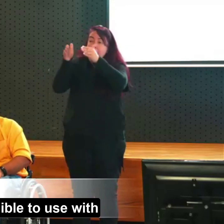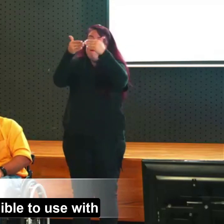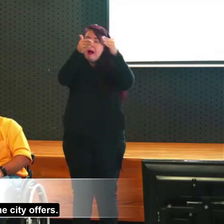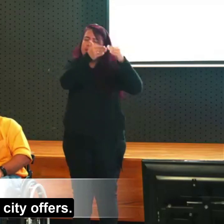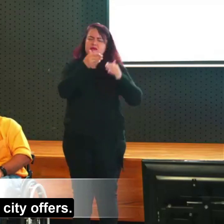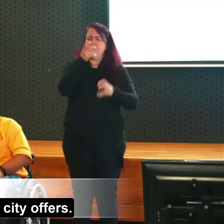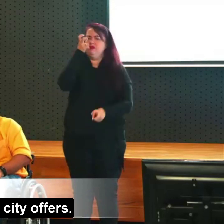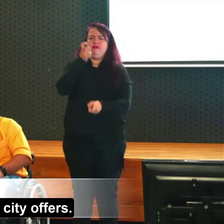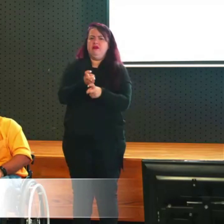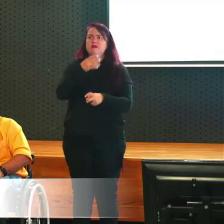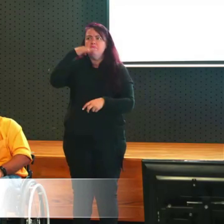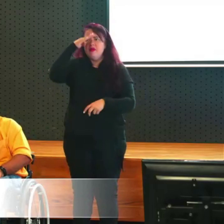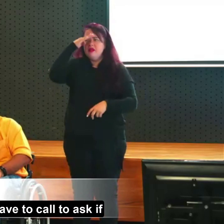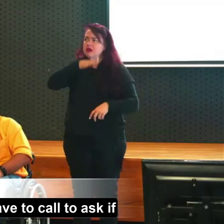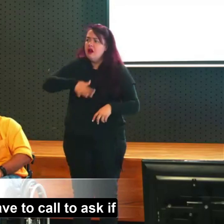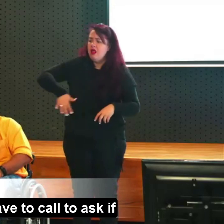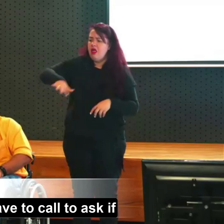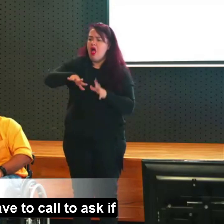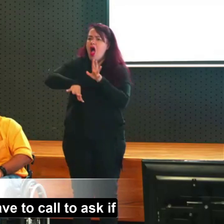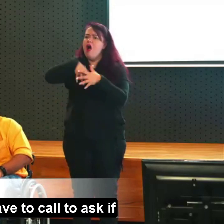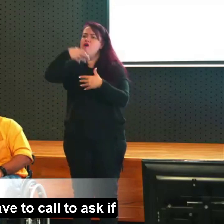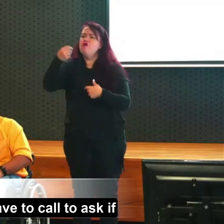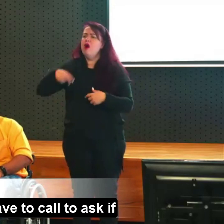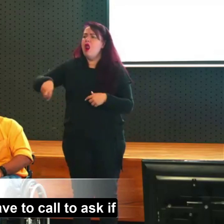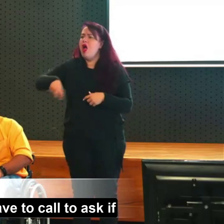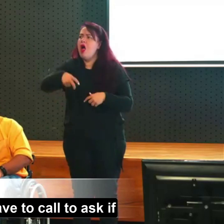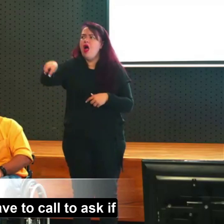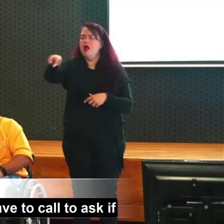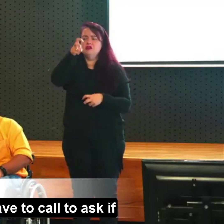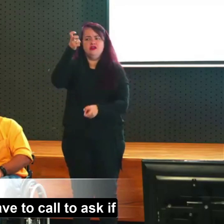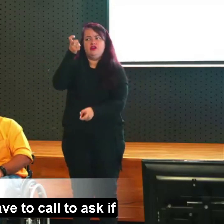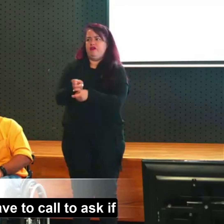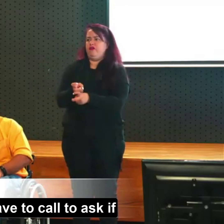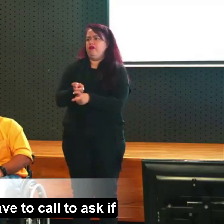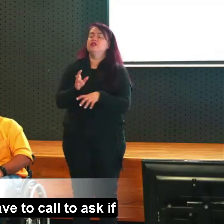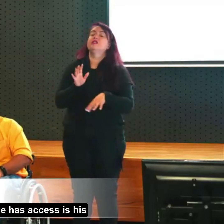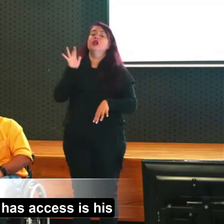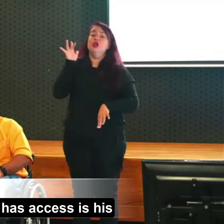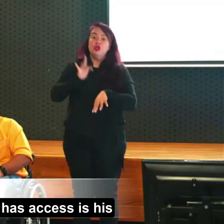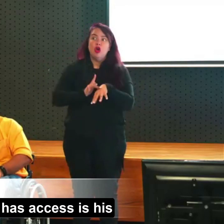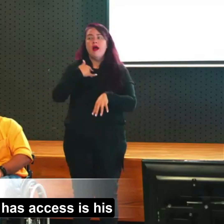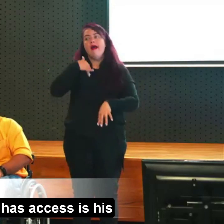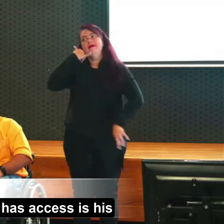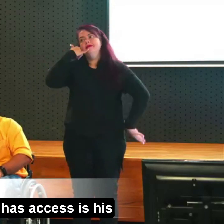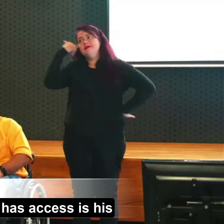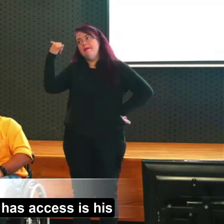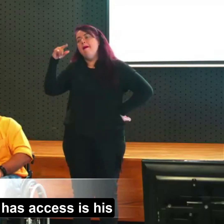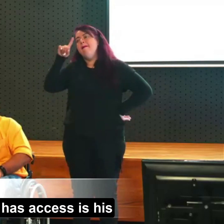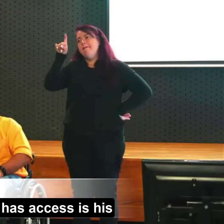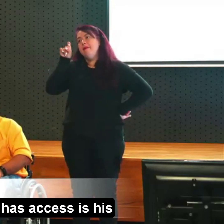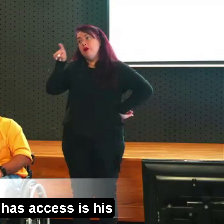to use what the city offers. We still have to call to ask if the place has